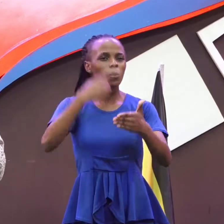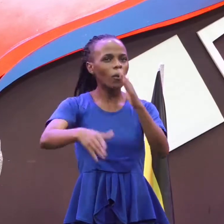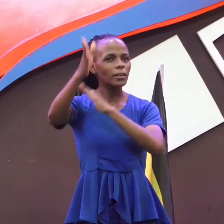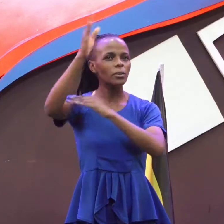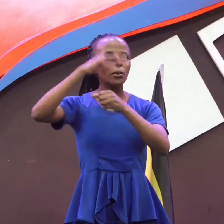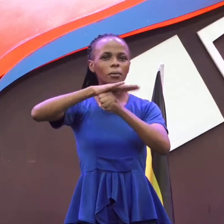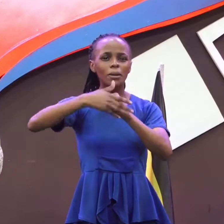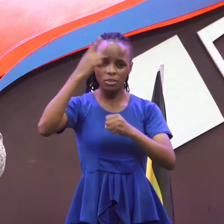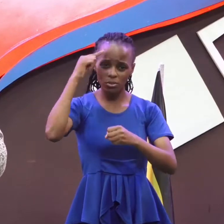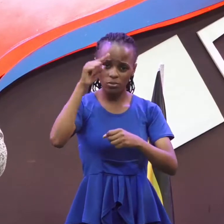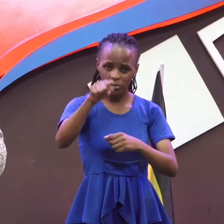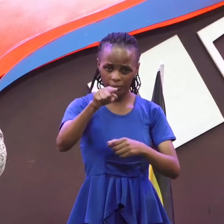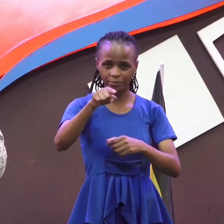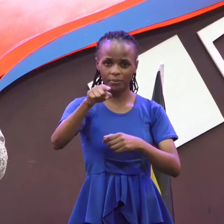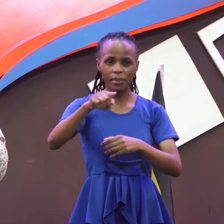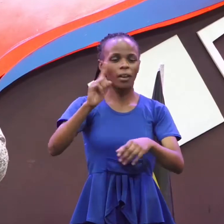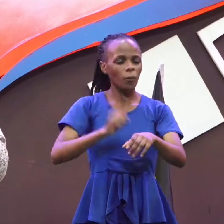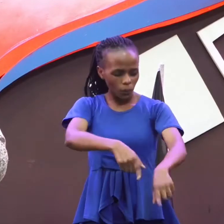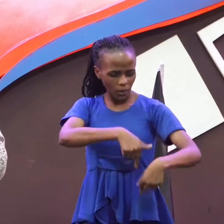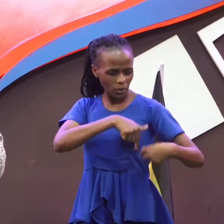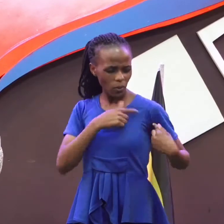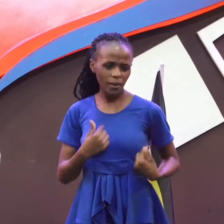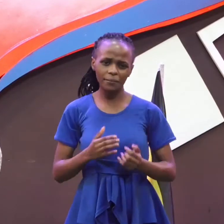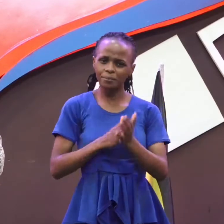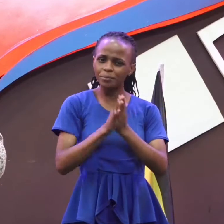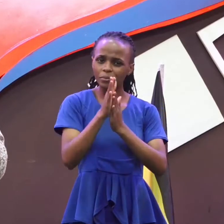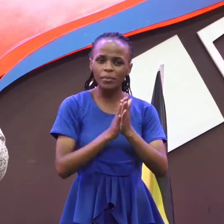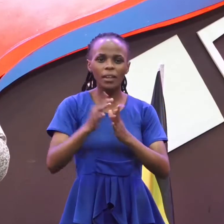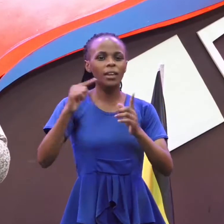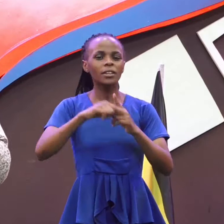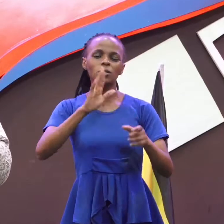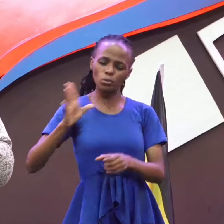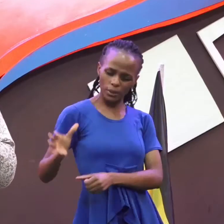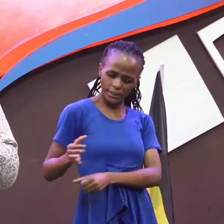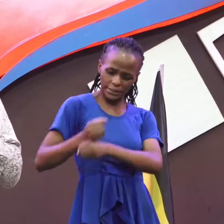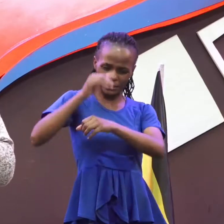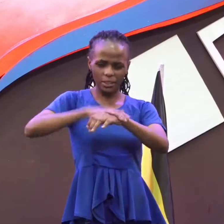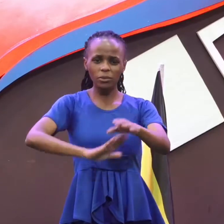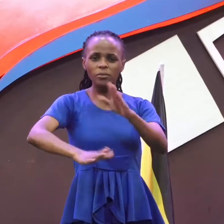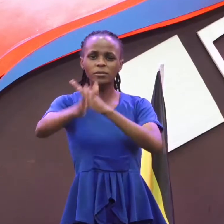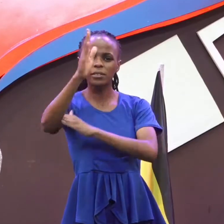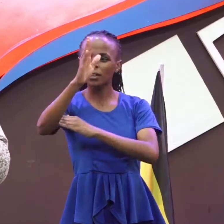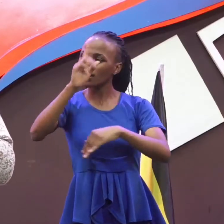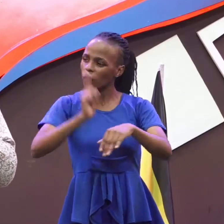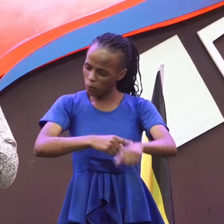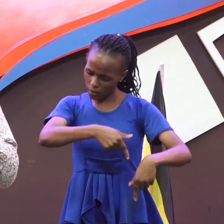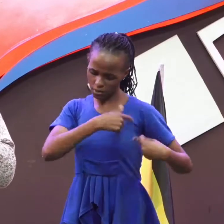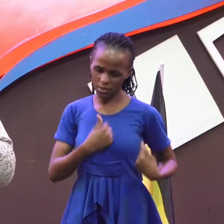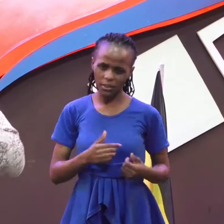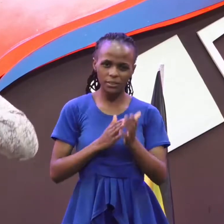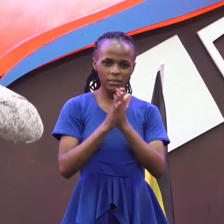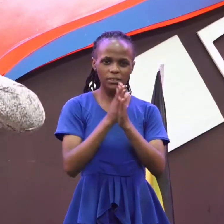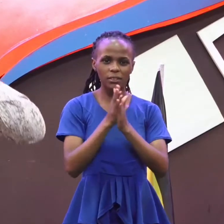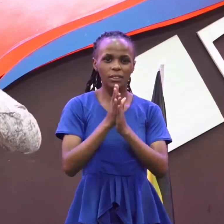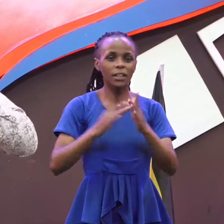be what the Lord created you to be, your heart is yearning to hold on to God, your heart